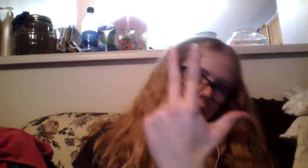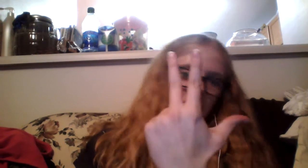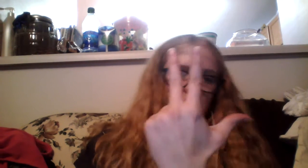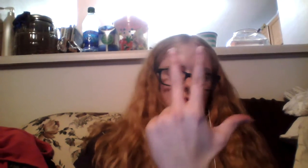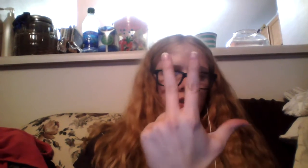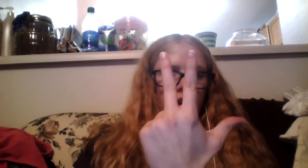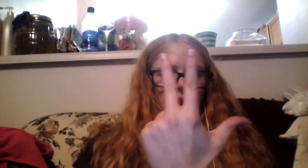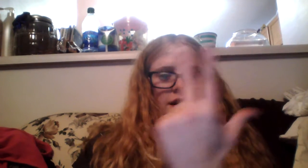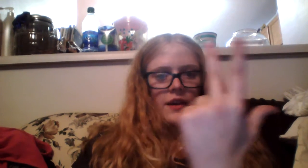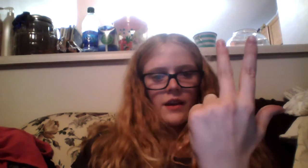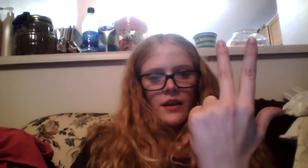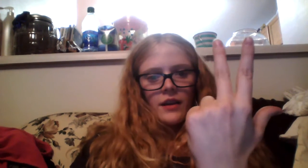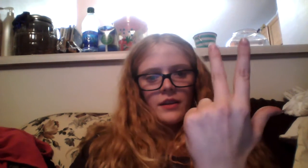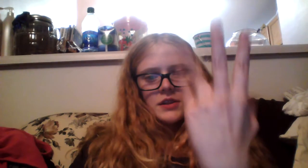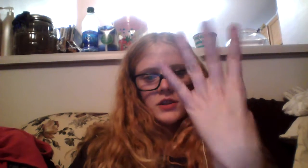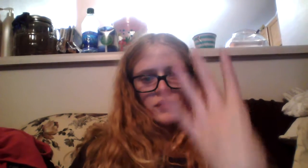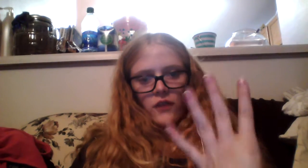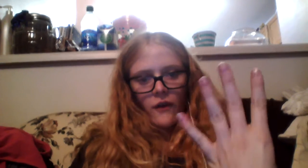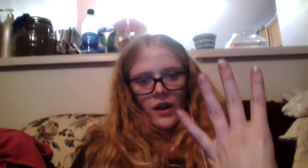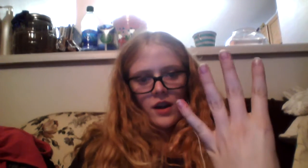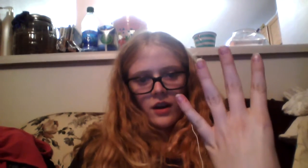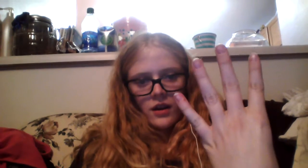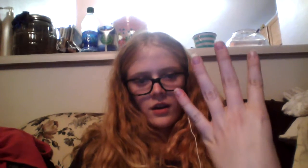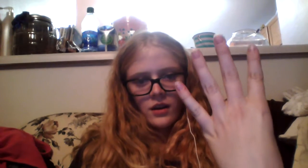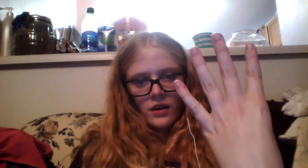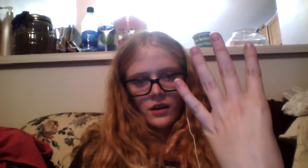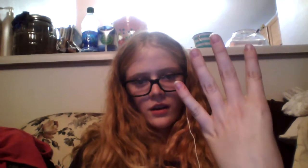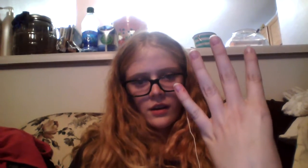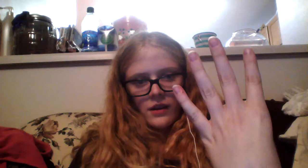This is three. This is four.